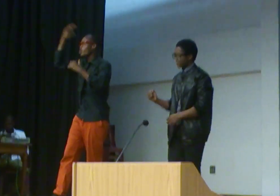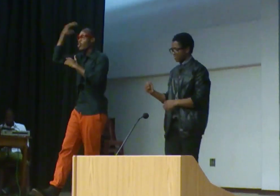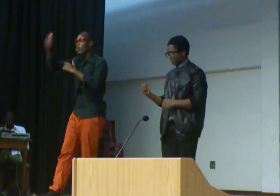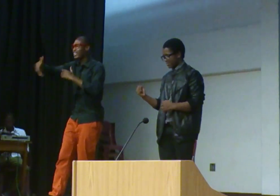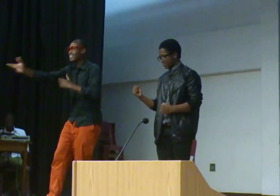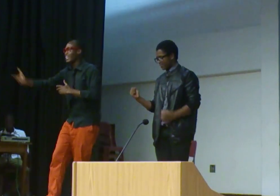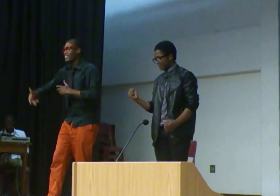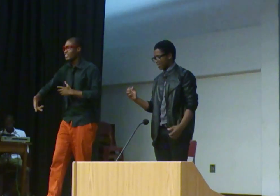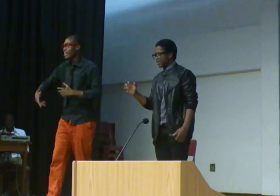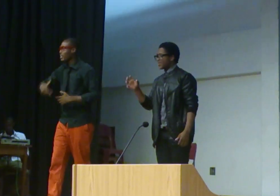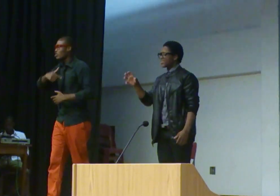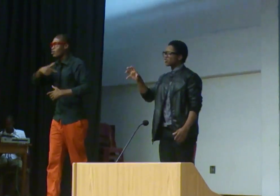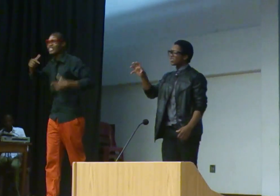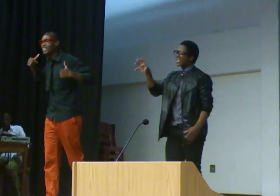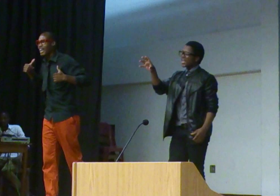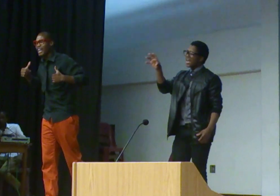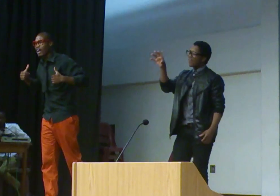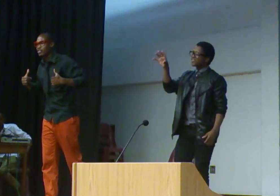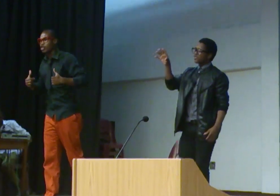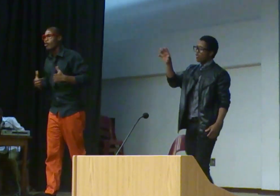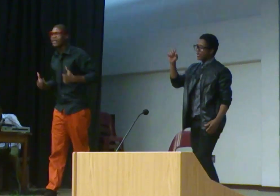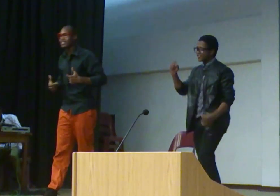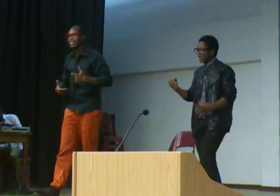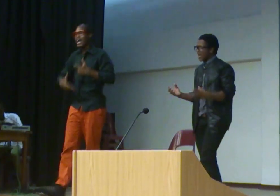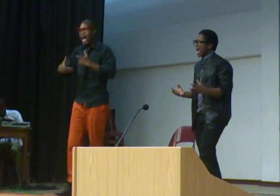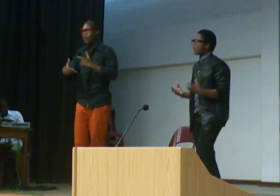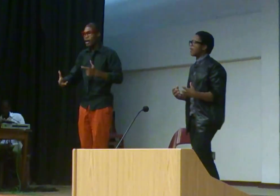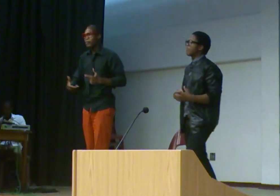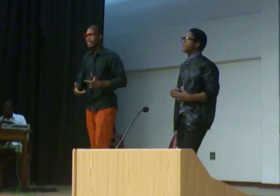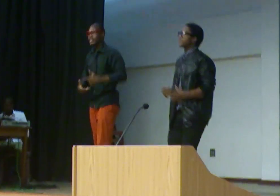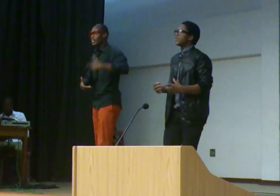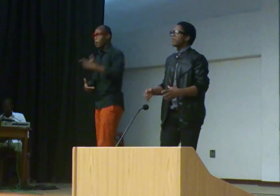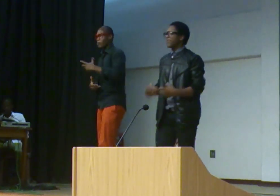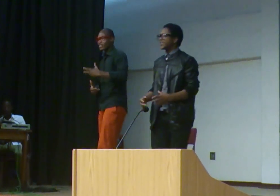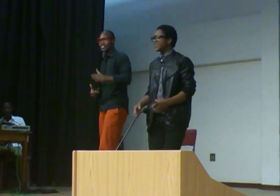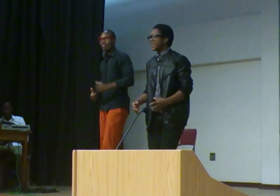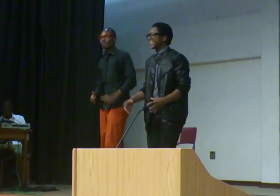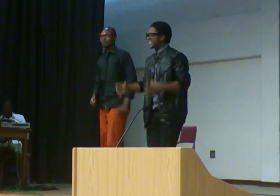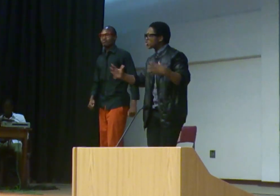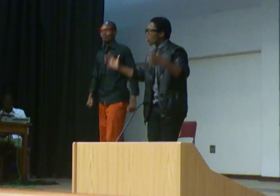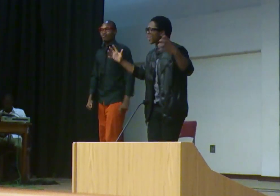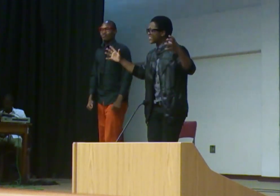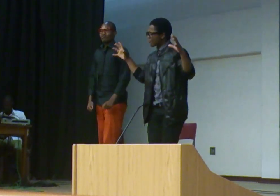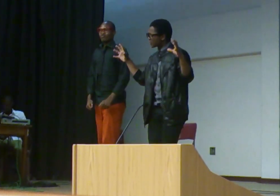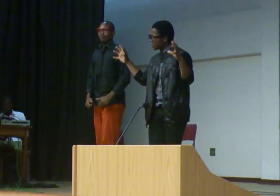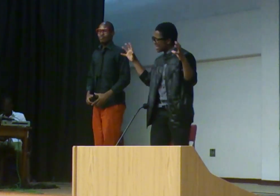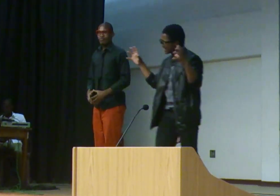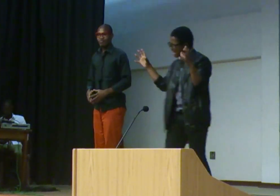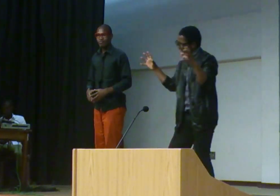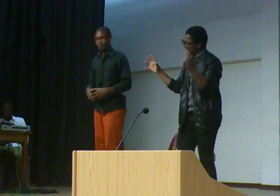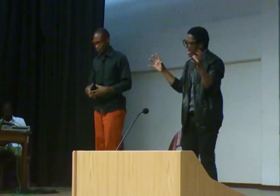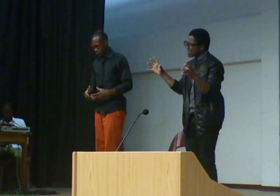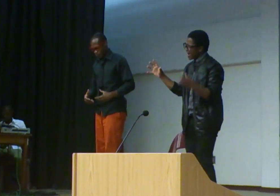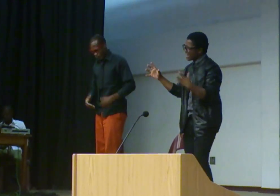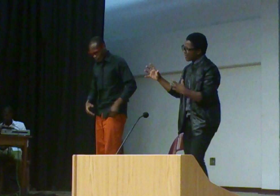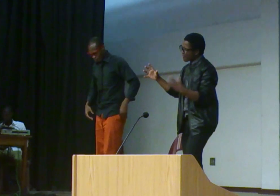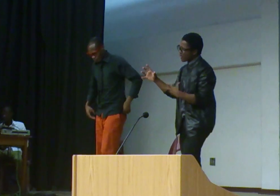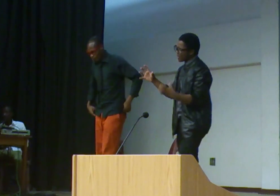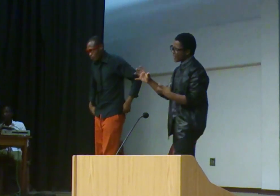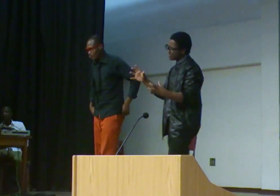no longer take it. The suicide that love she commits. I want to be the beast. The Sasquatch, the frozen meat. The cannibal giving up a human flesh